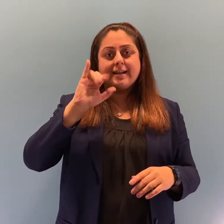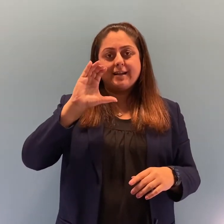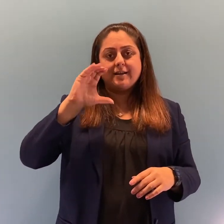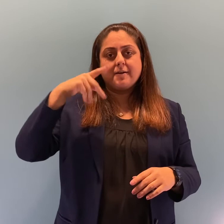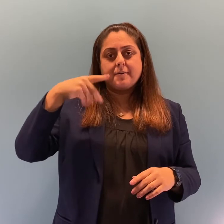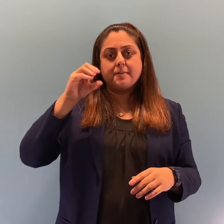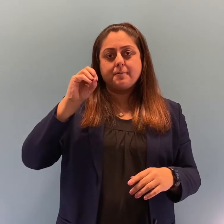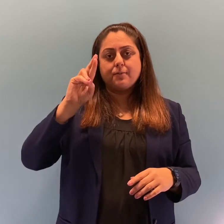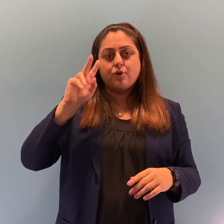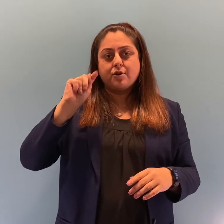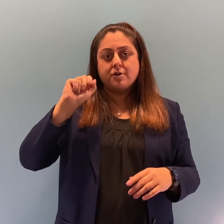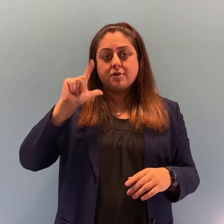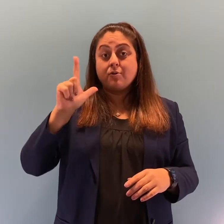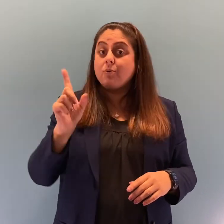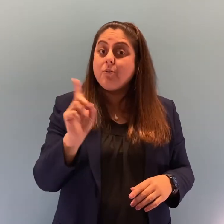-T-A-L.E-O-C.gov